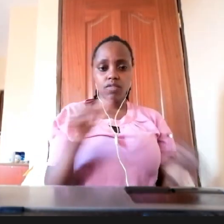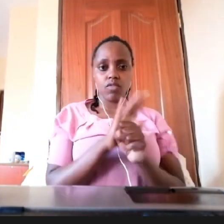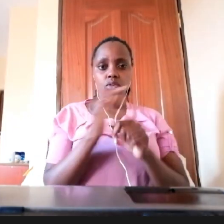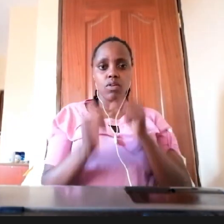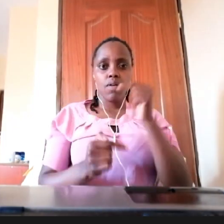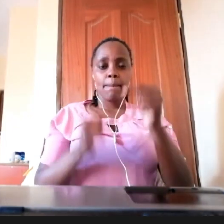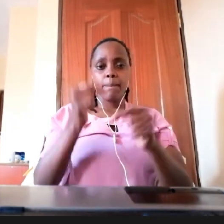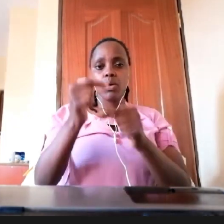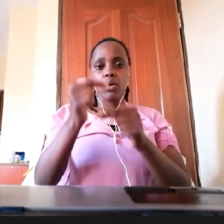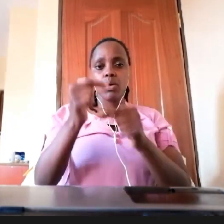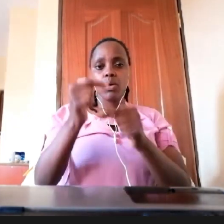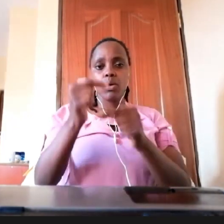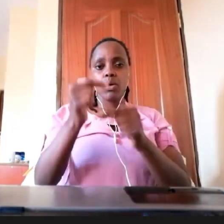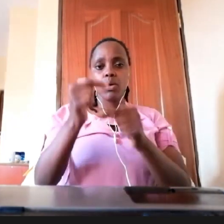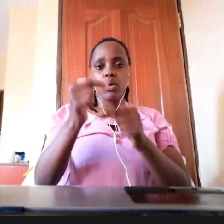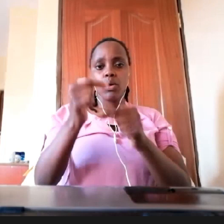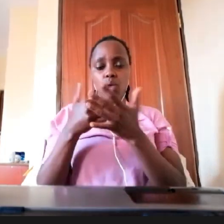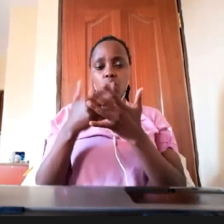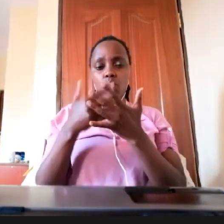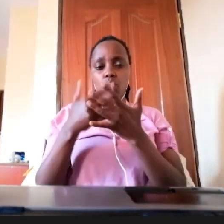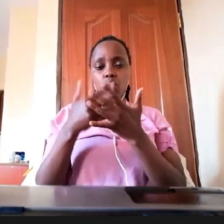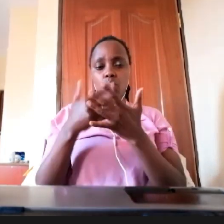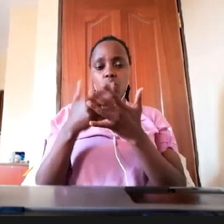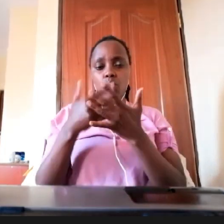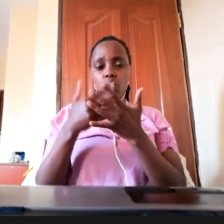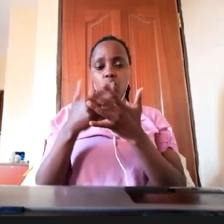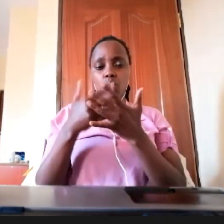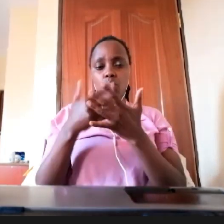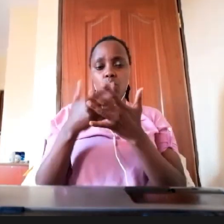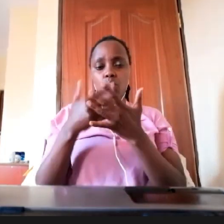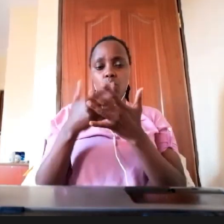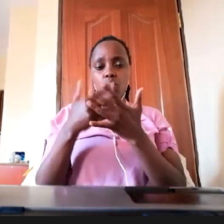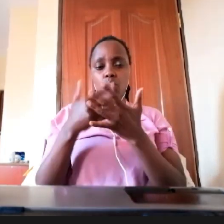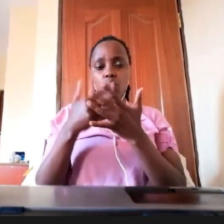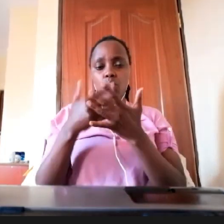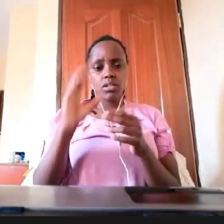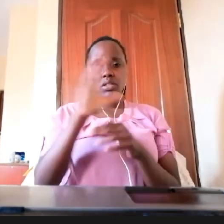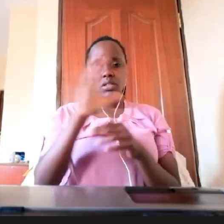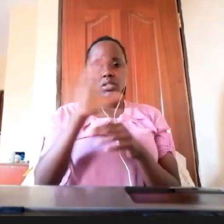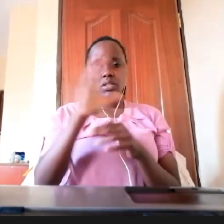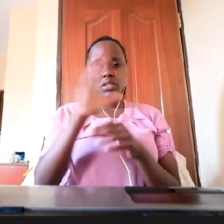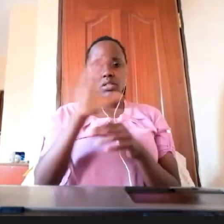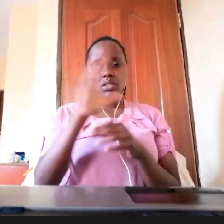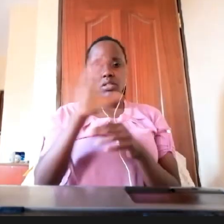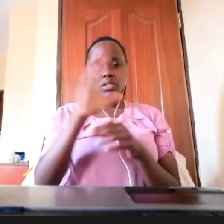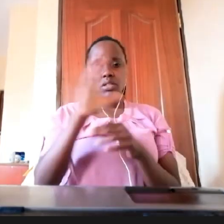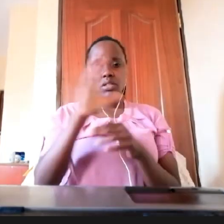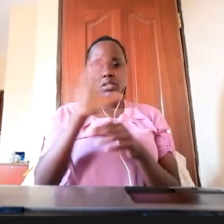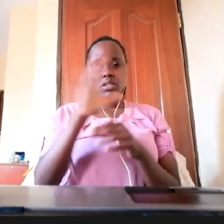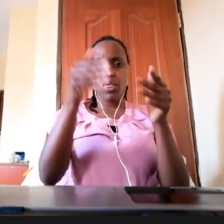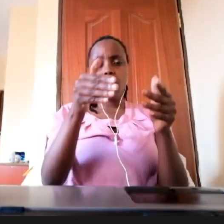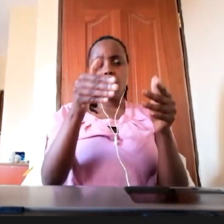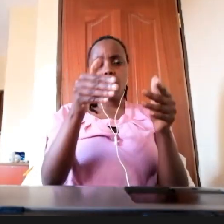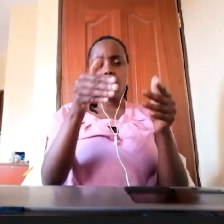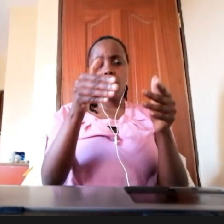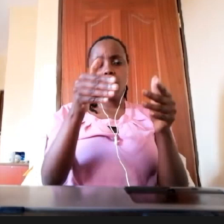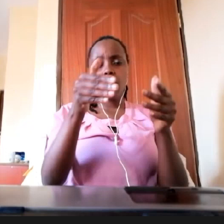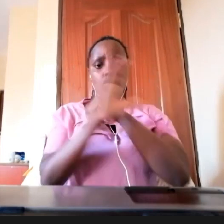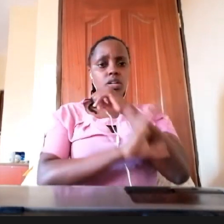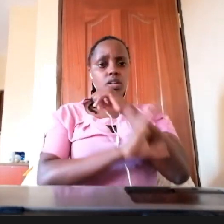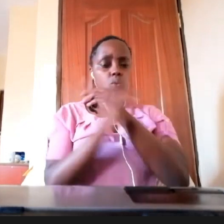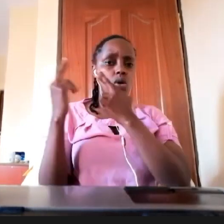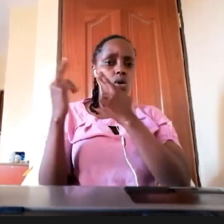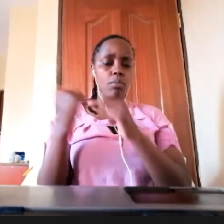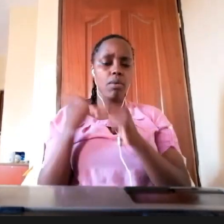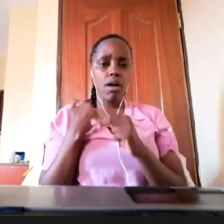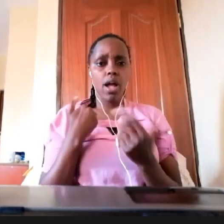entire process to engage with governments, which is only dependent on civil society space being present in the various countries. And we are